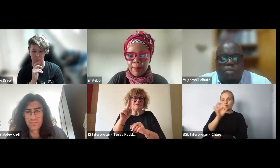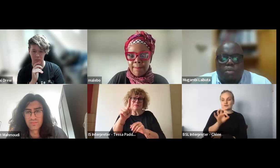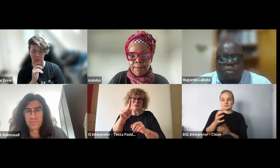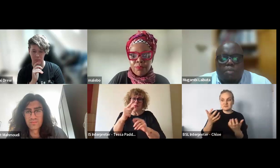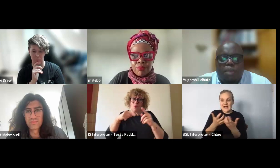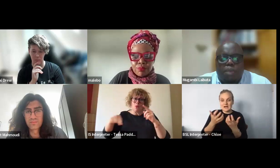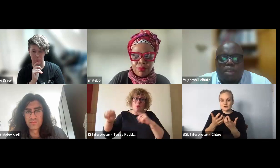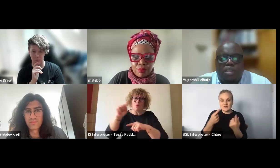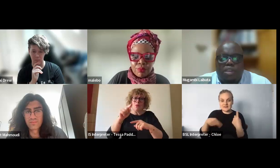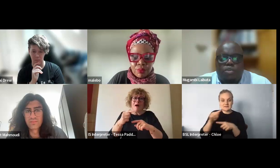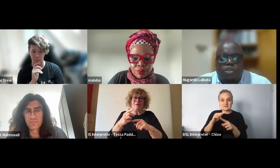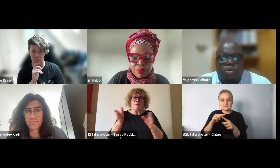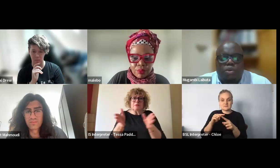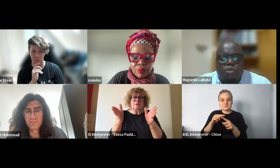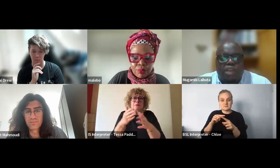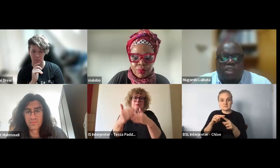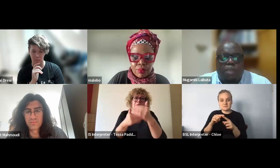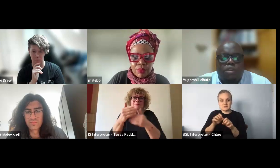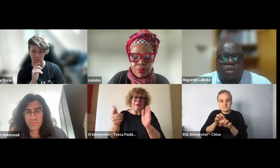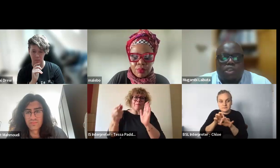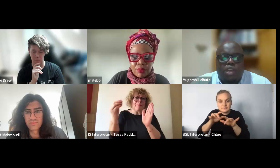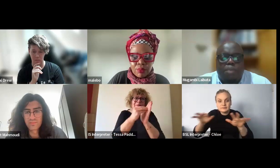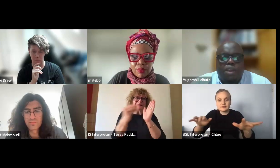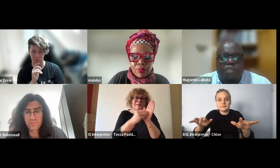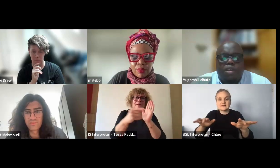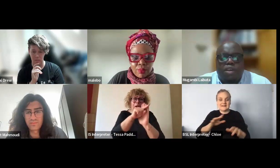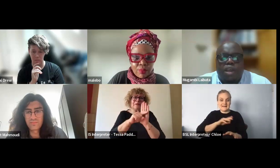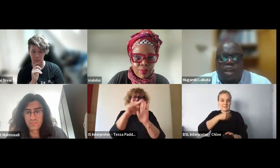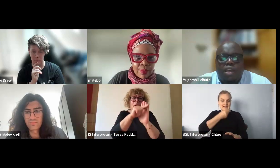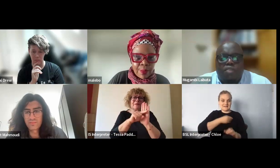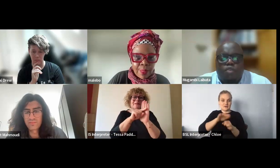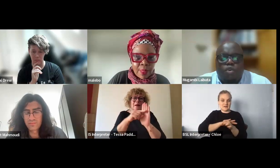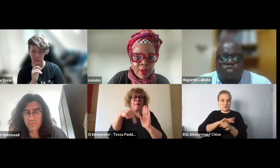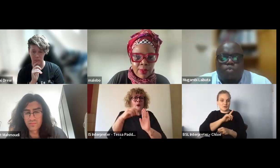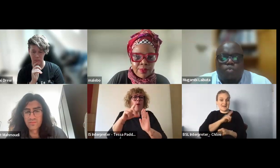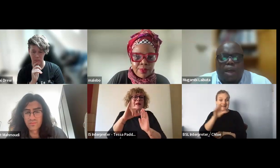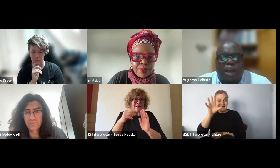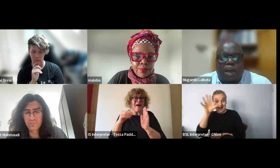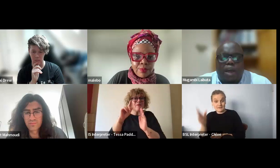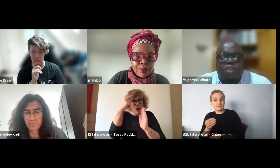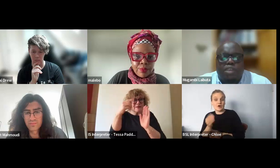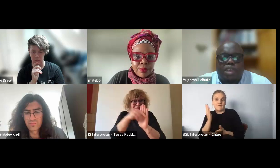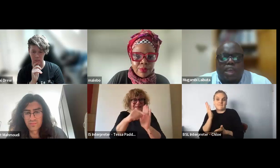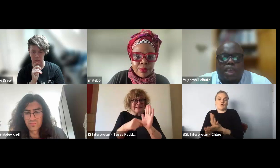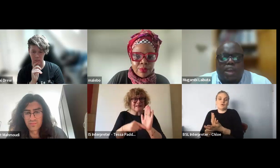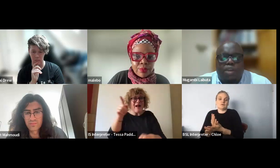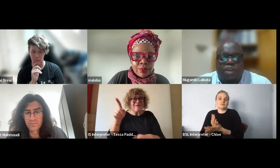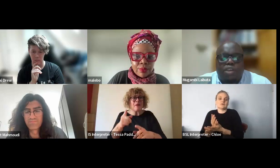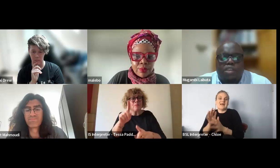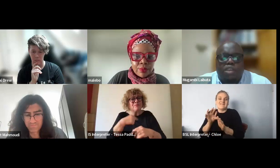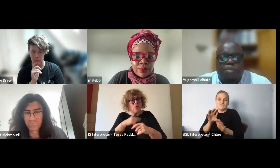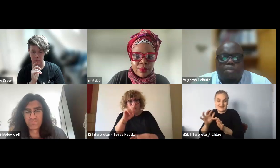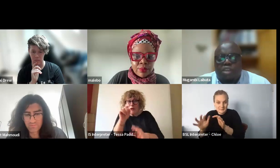out within the Palestinian situation? Because what I see that will potentially happen in Africa is that, of course, we will have a fragmented